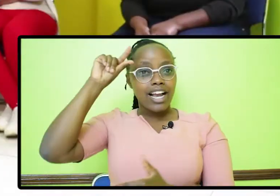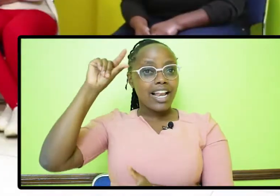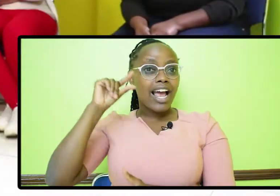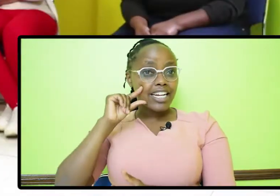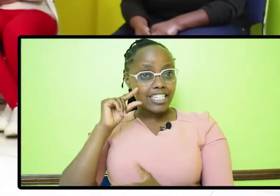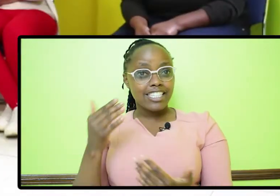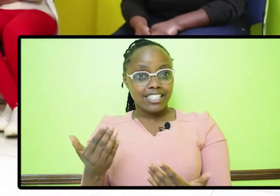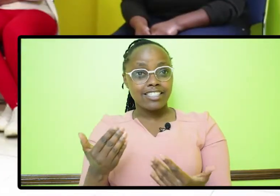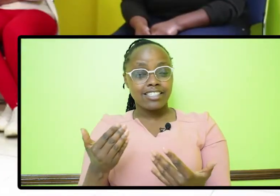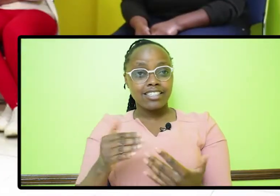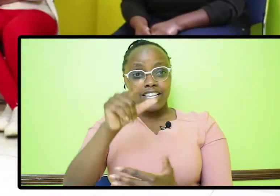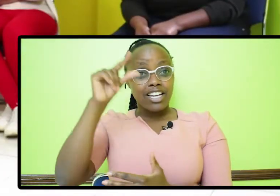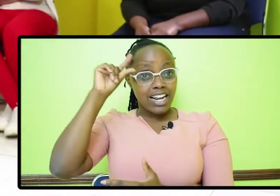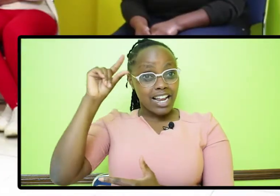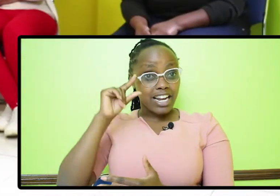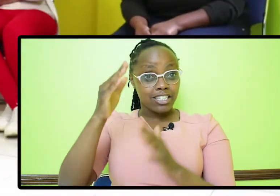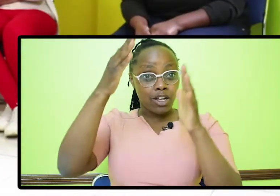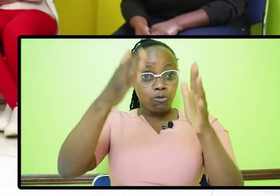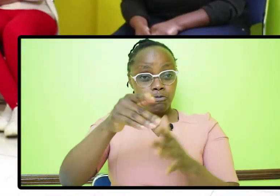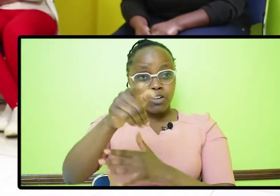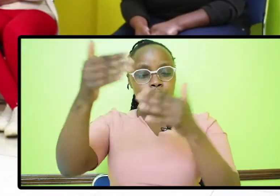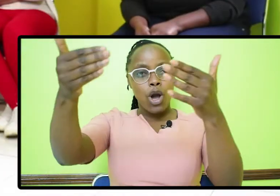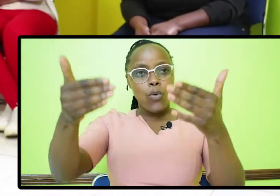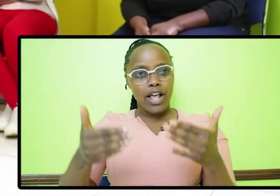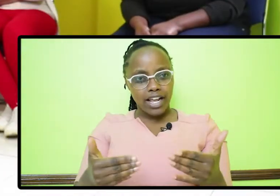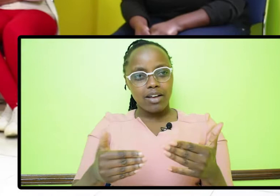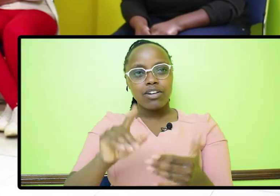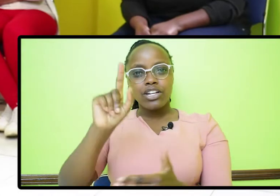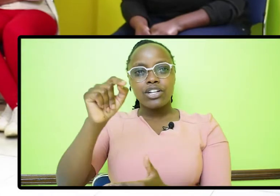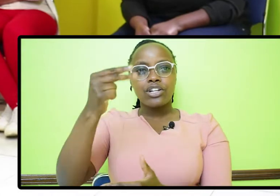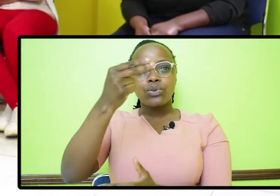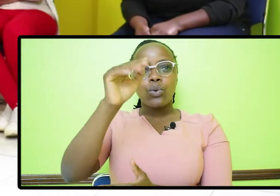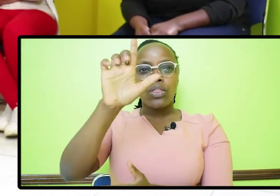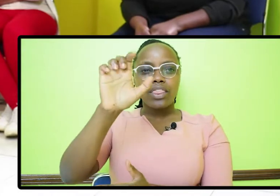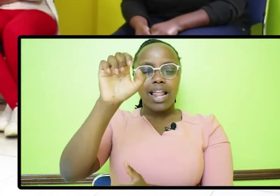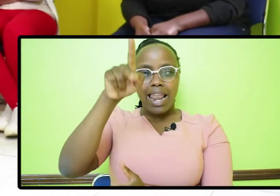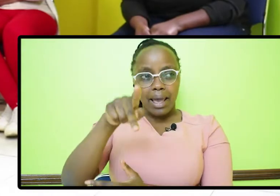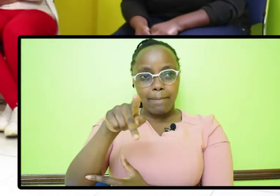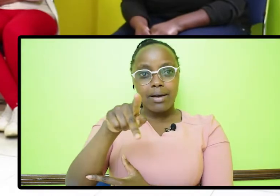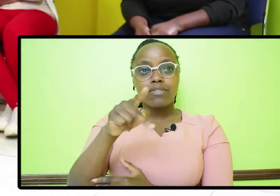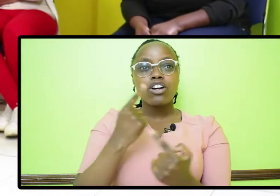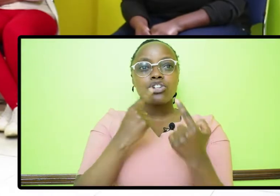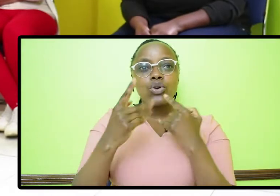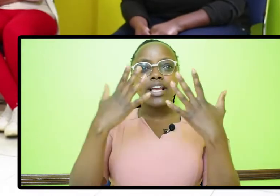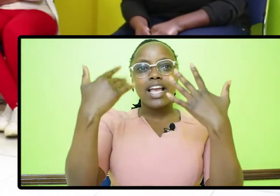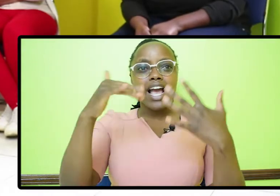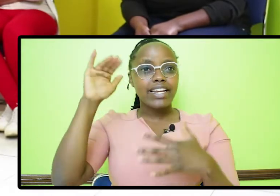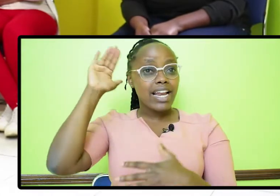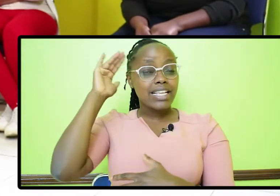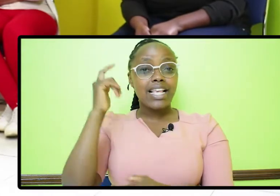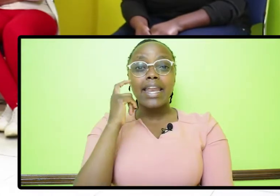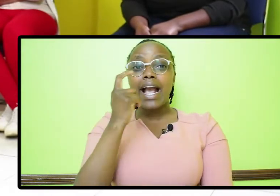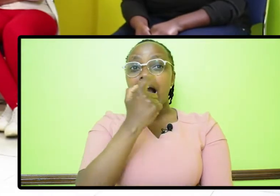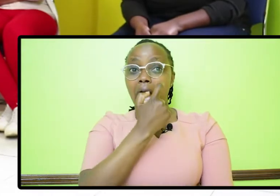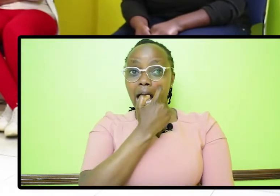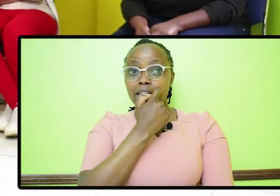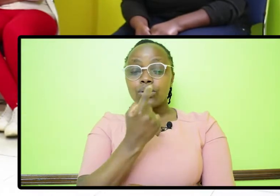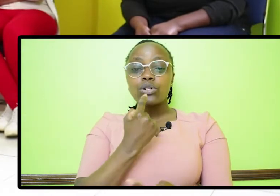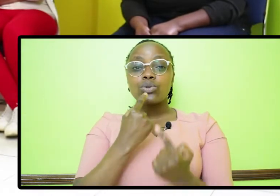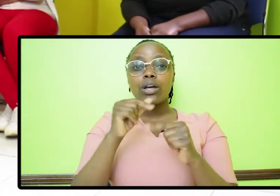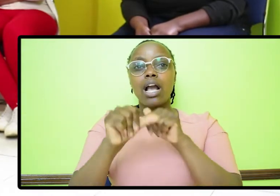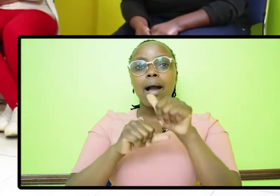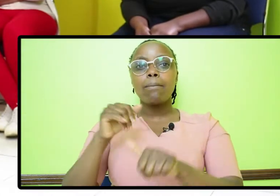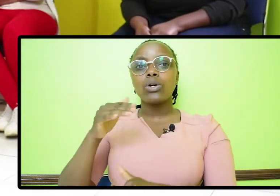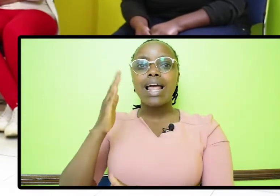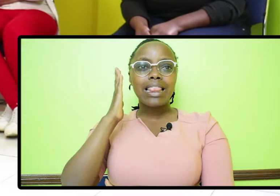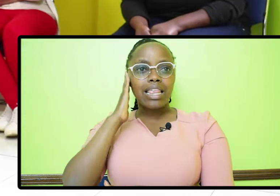welcome Gladys. Gladys, you're welcome to THLEP, Talking Hands, Listening Eyes. We are here to talk